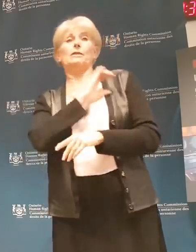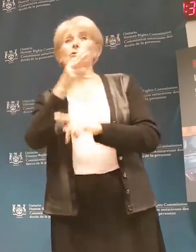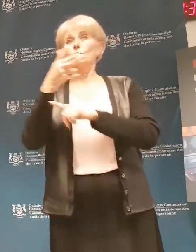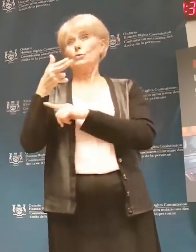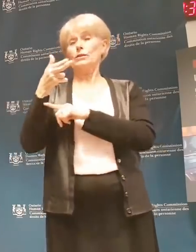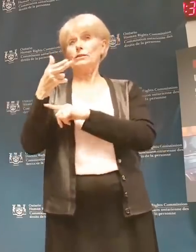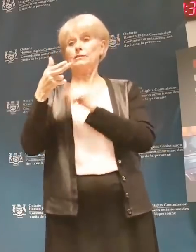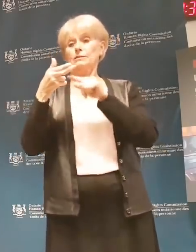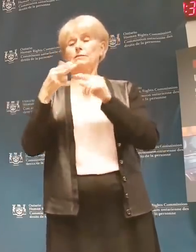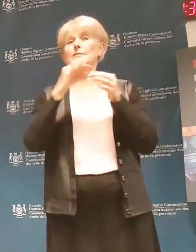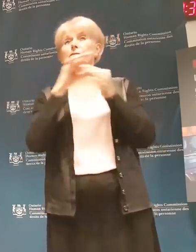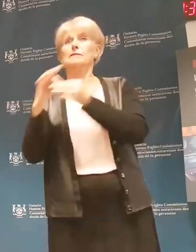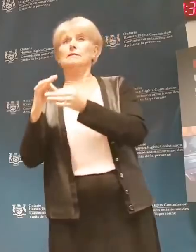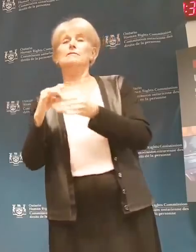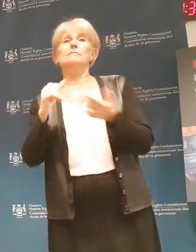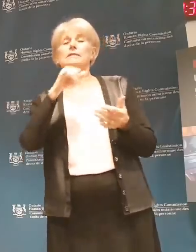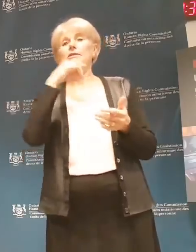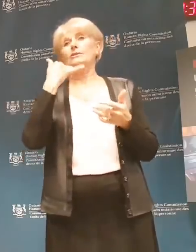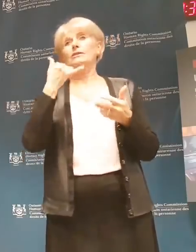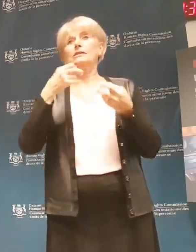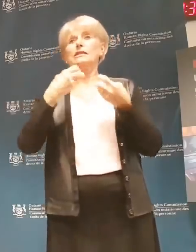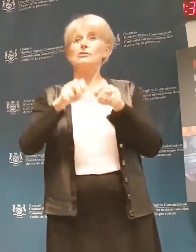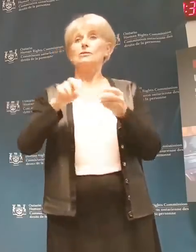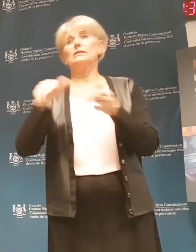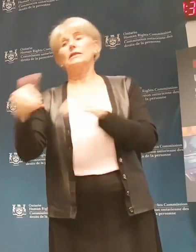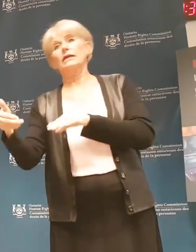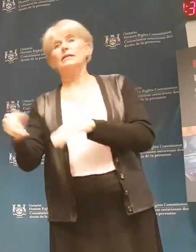shootings that resulted in serious injury or death,